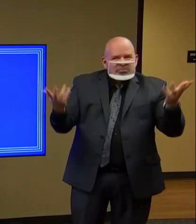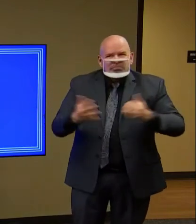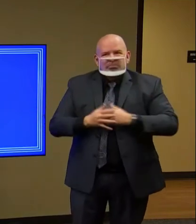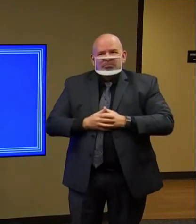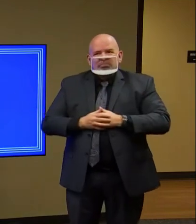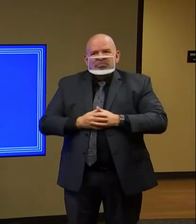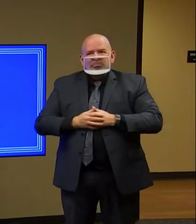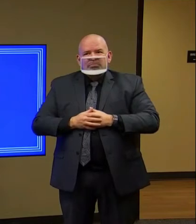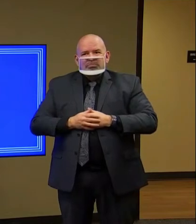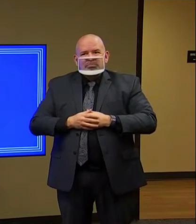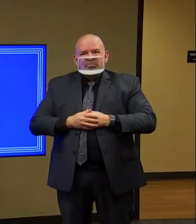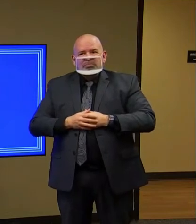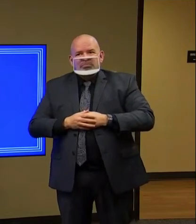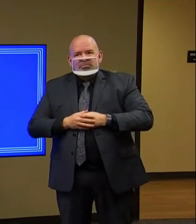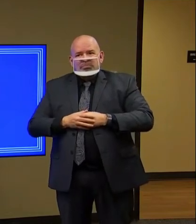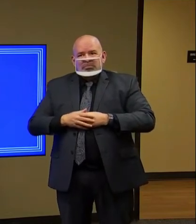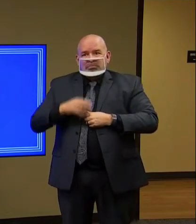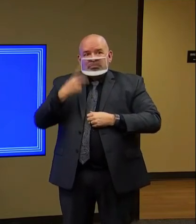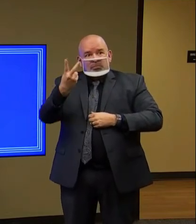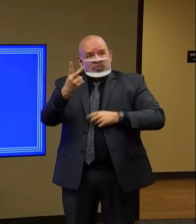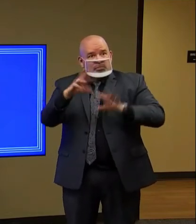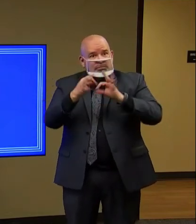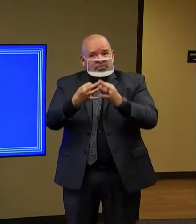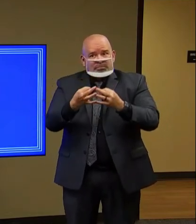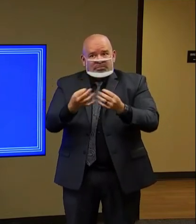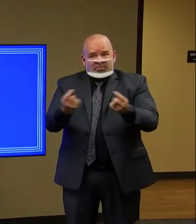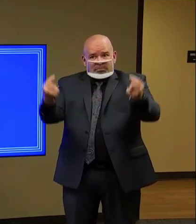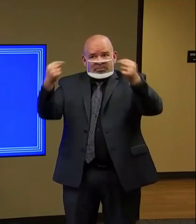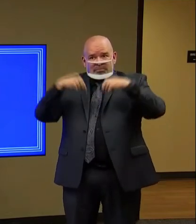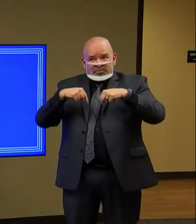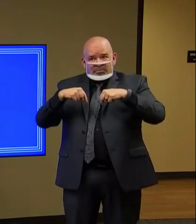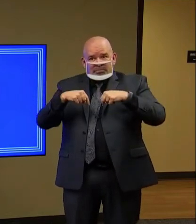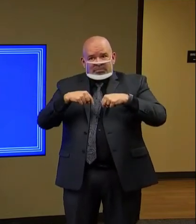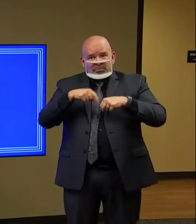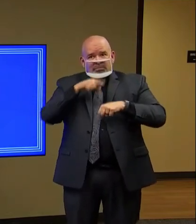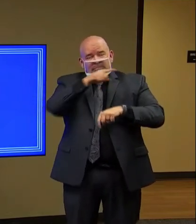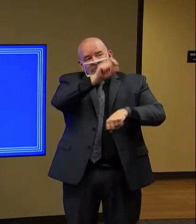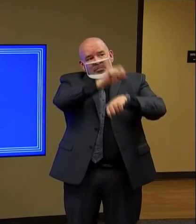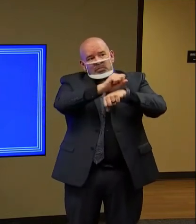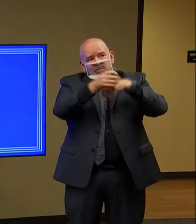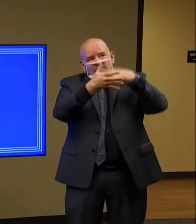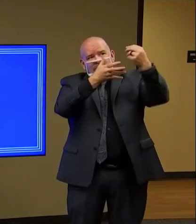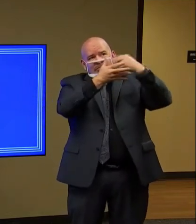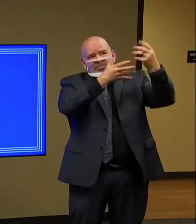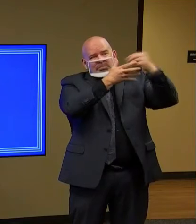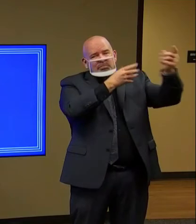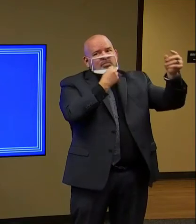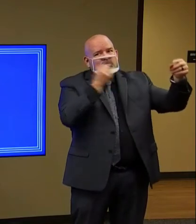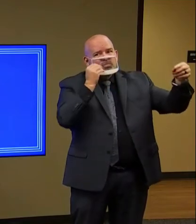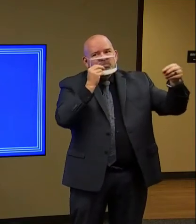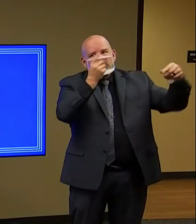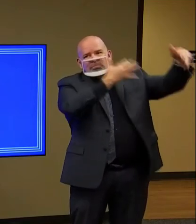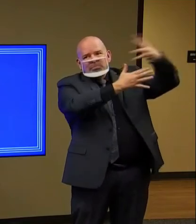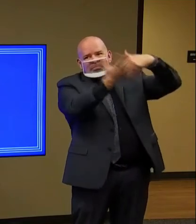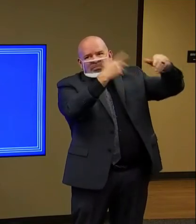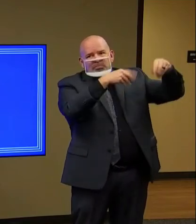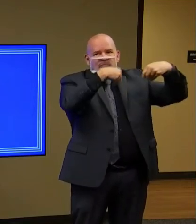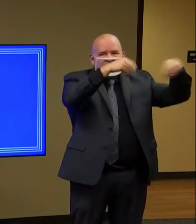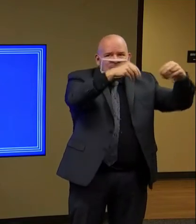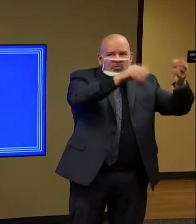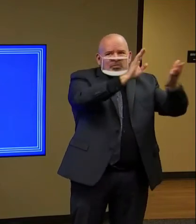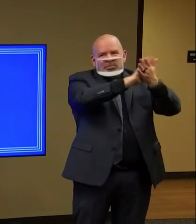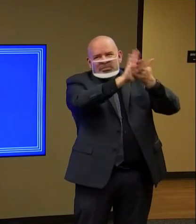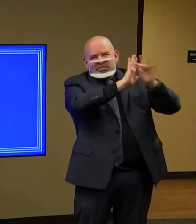home, and they're essential workers, they're around other people, and the kids are going to school.